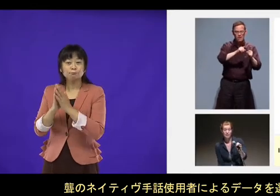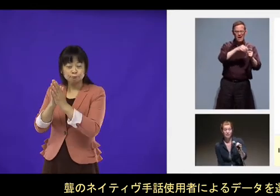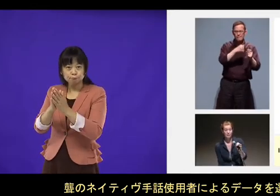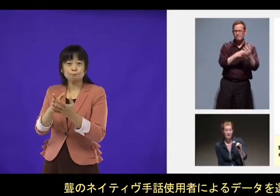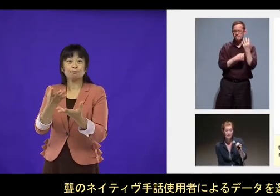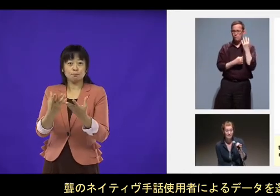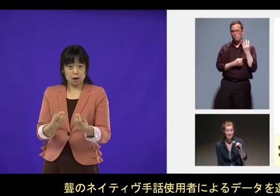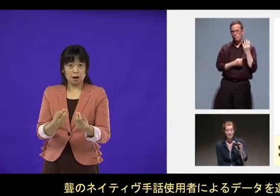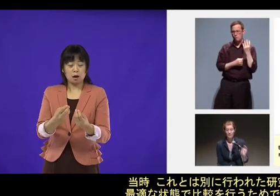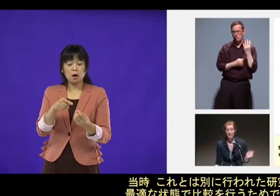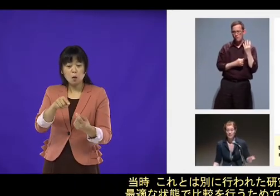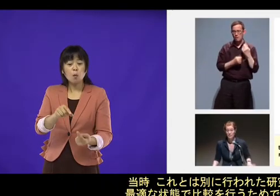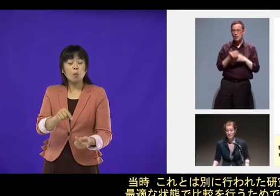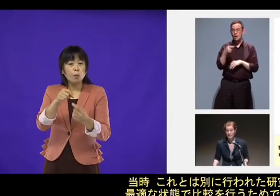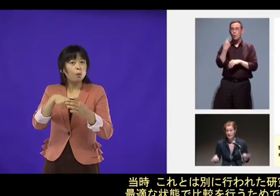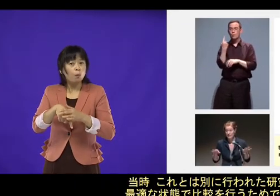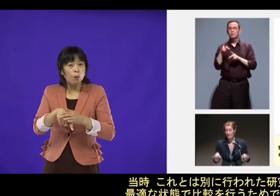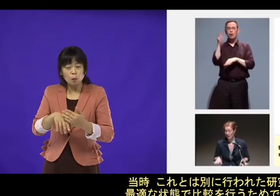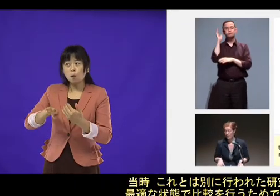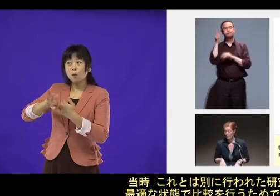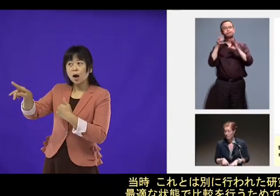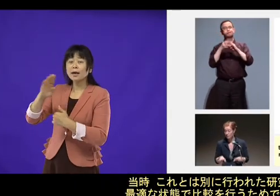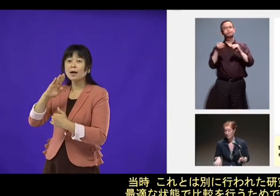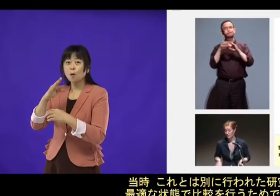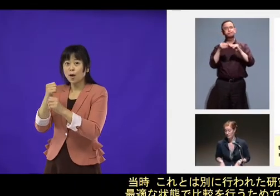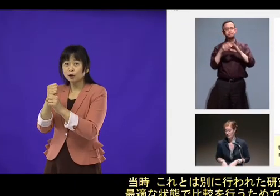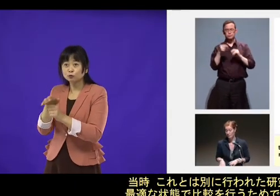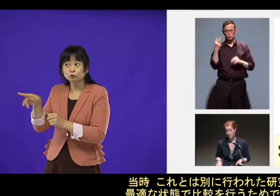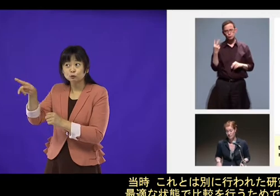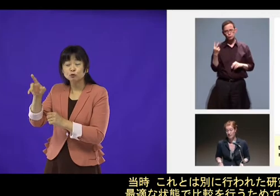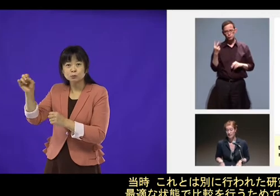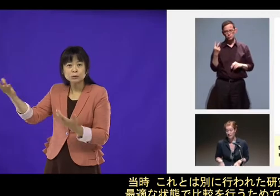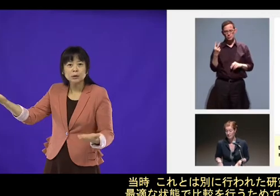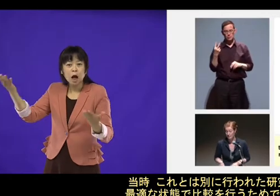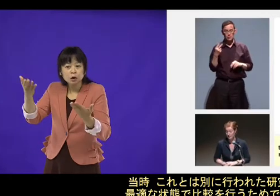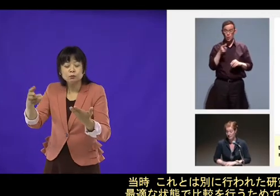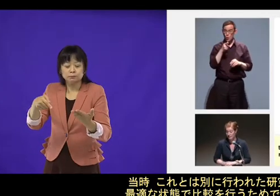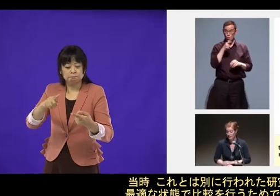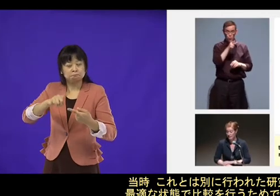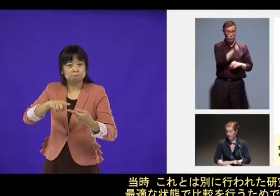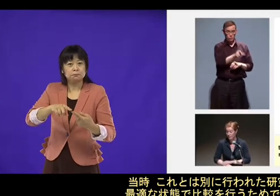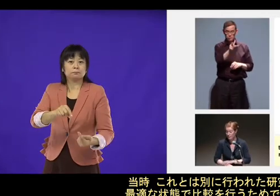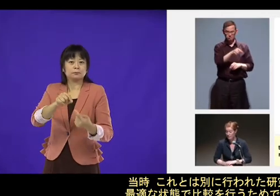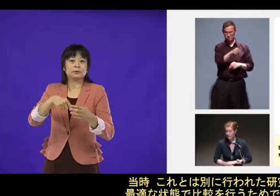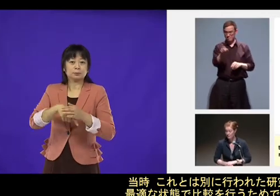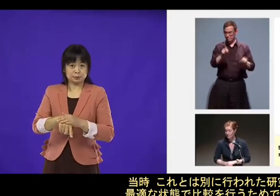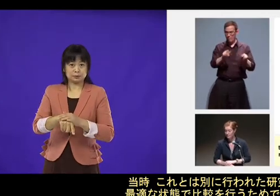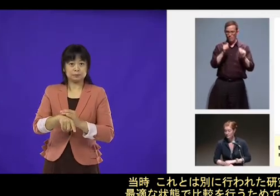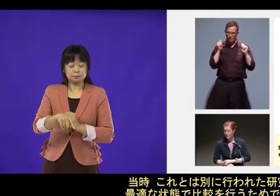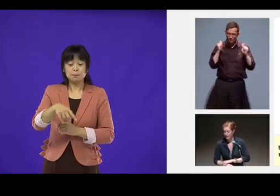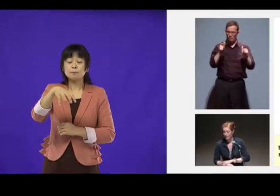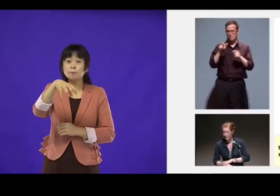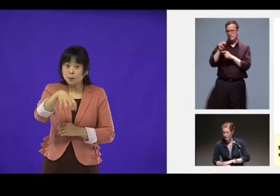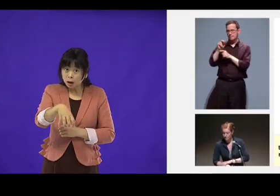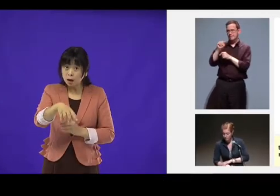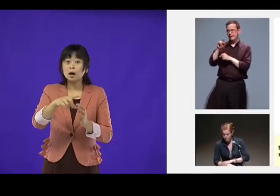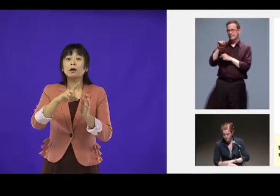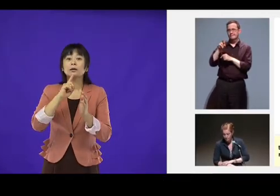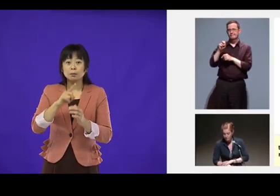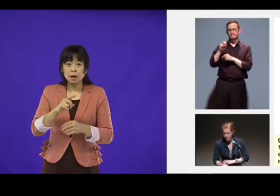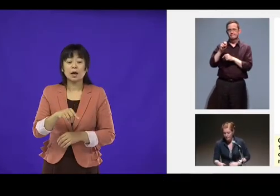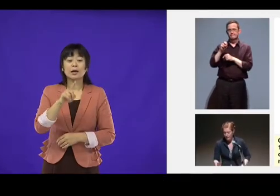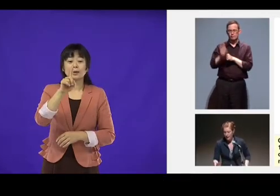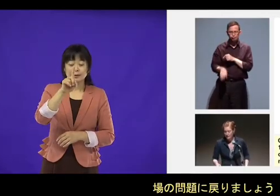native signers only to make it optimally comparable to the research that's out there at the moment.